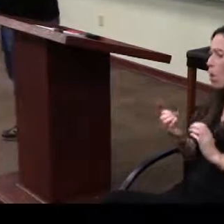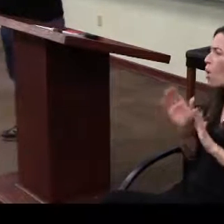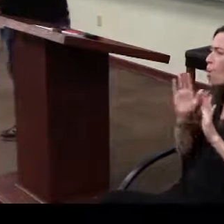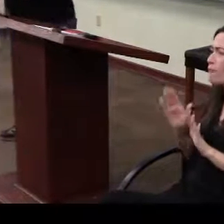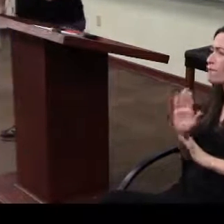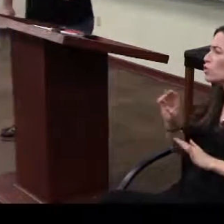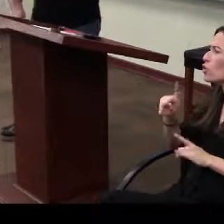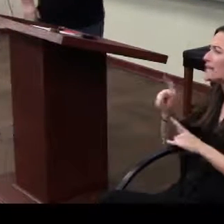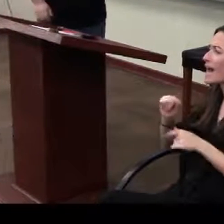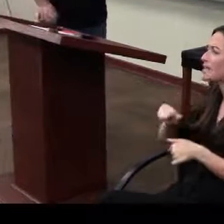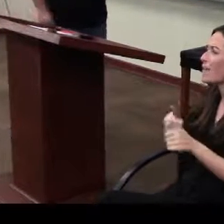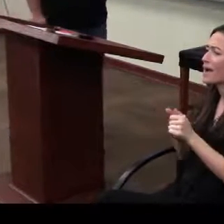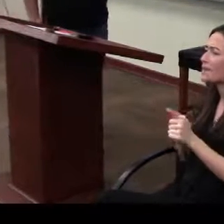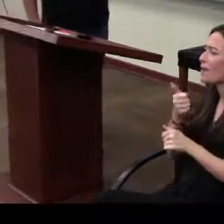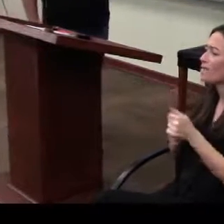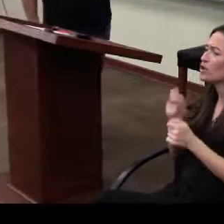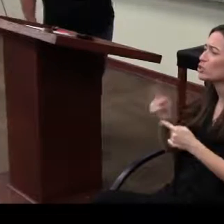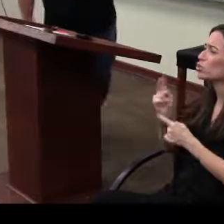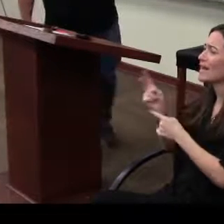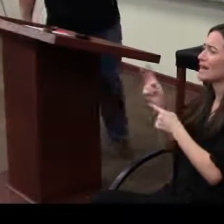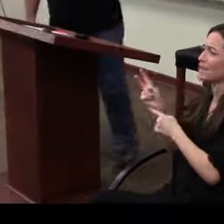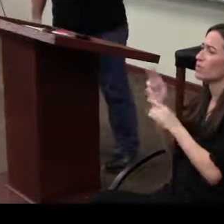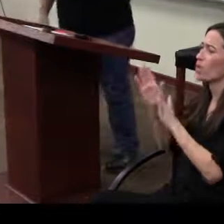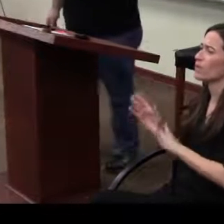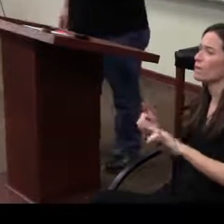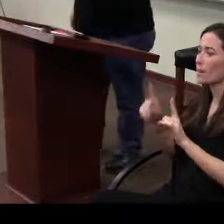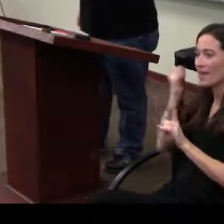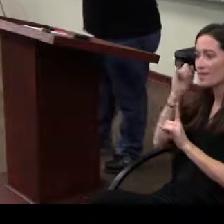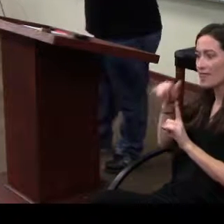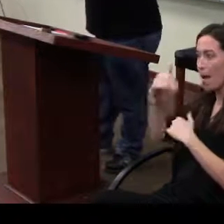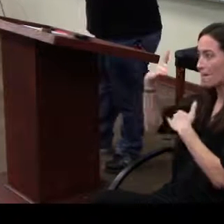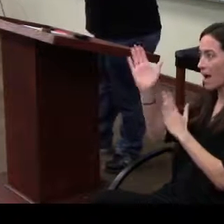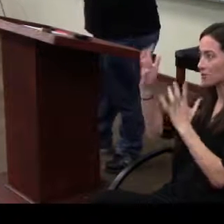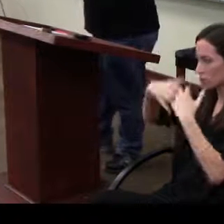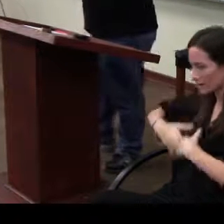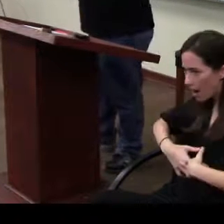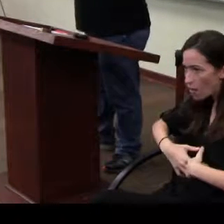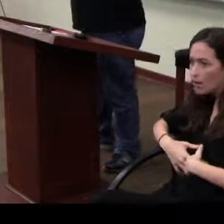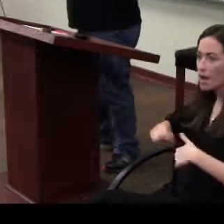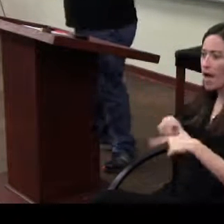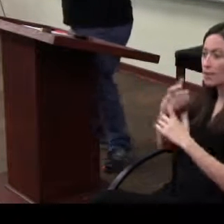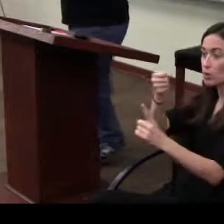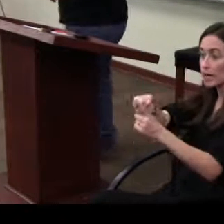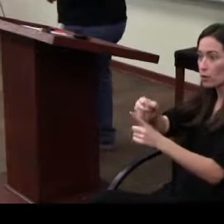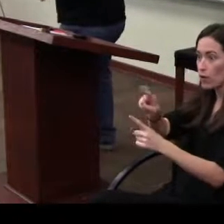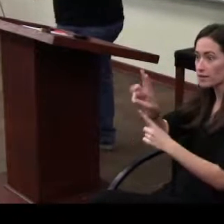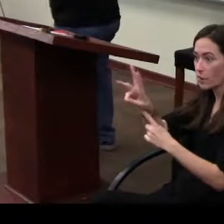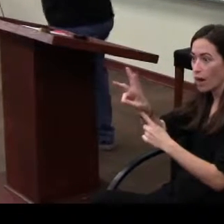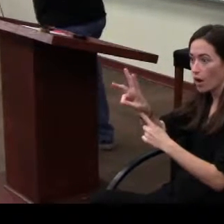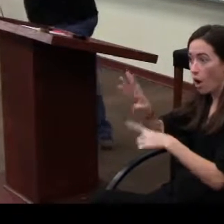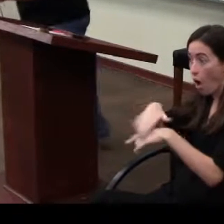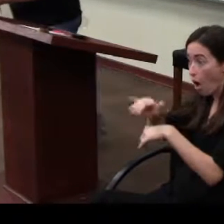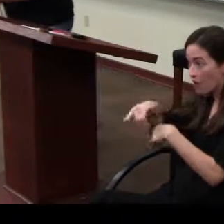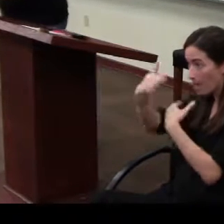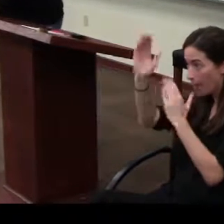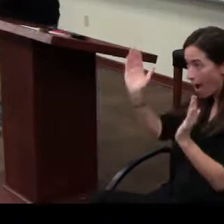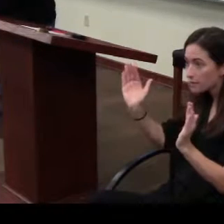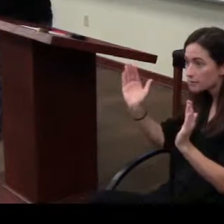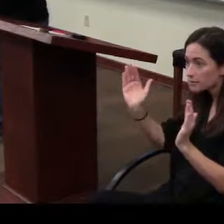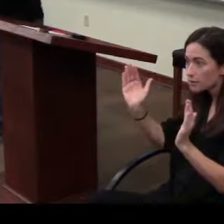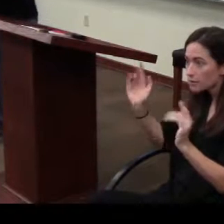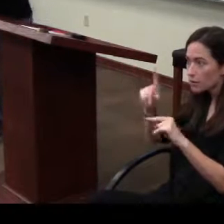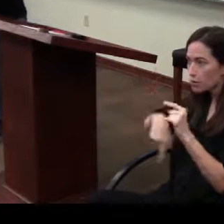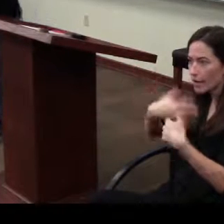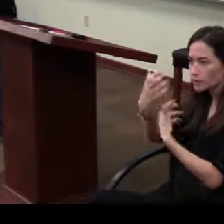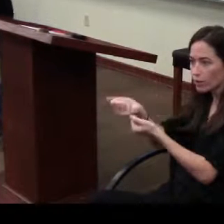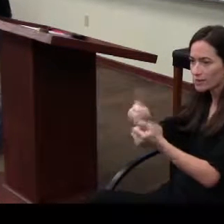wonderful. What happens if that box goes down? Well, first of all, if you get hit with ransomware or something on that box, you're not going to want to